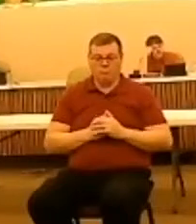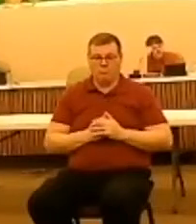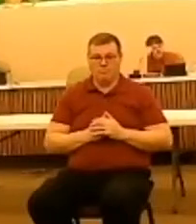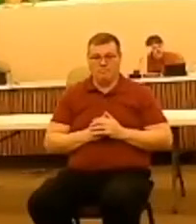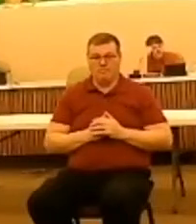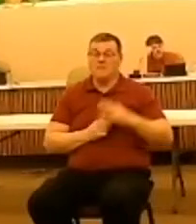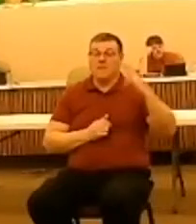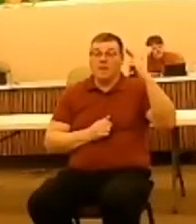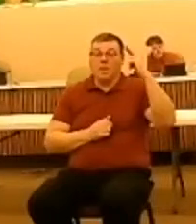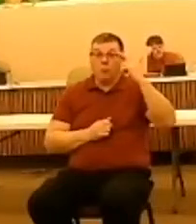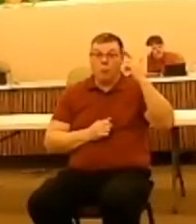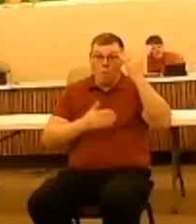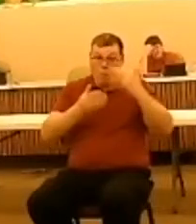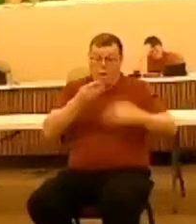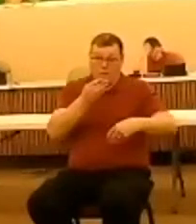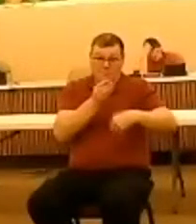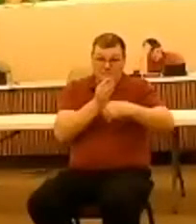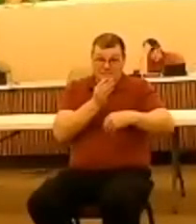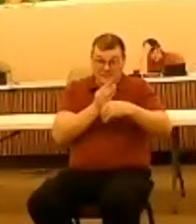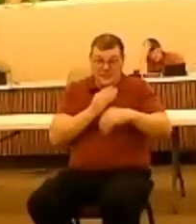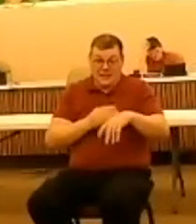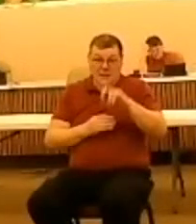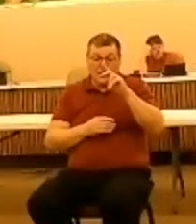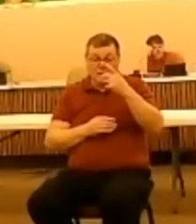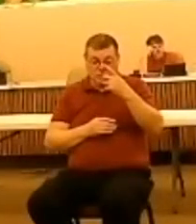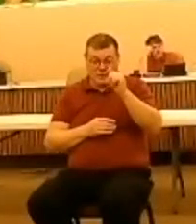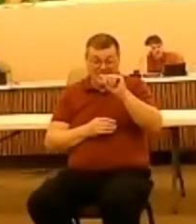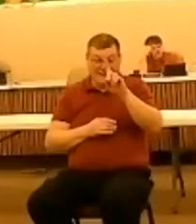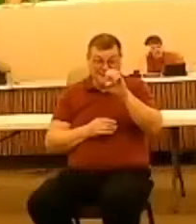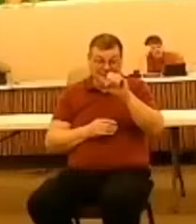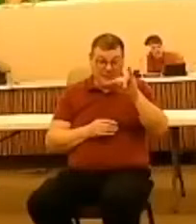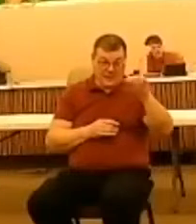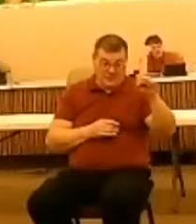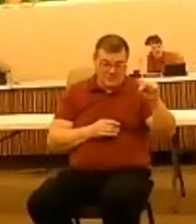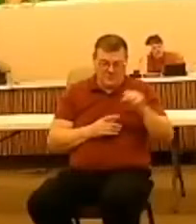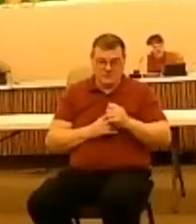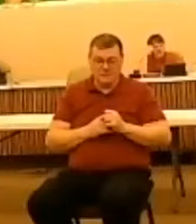The reason it's a supplemental GEIS is because